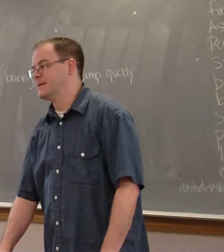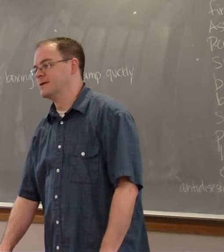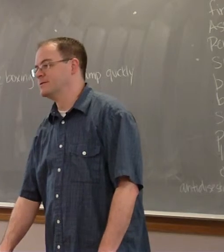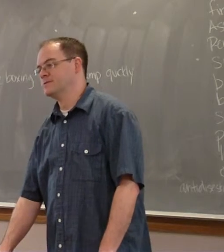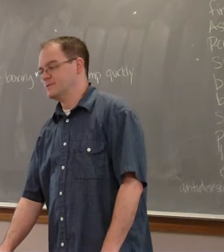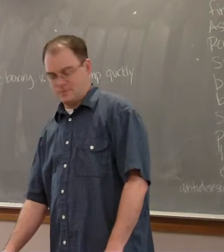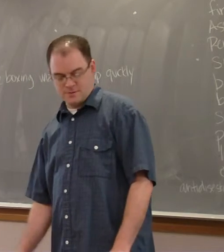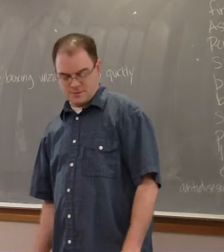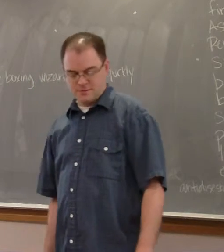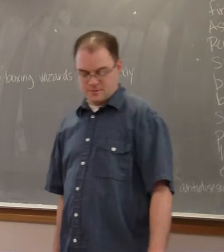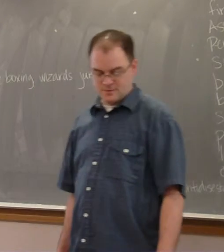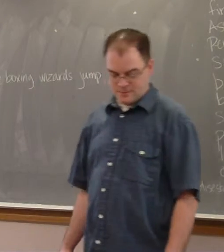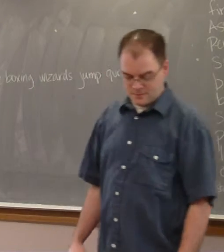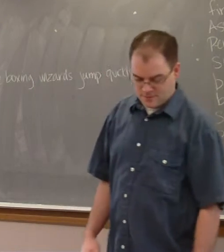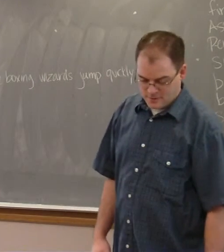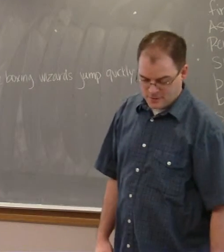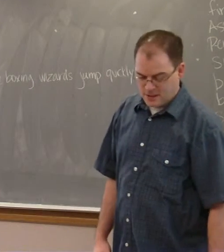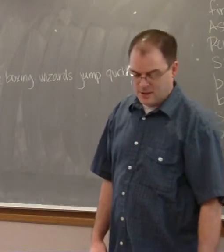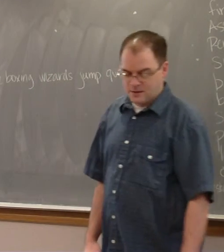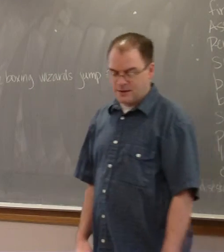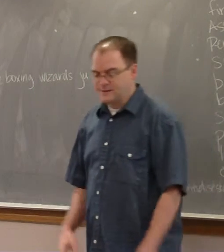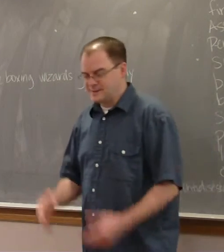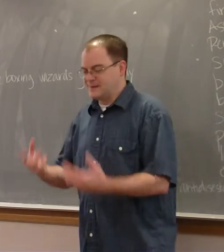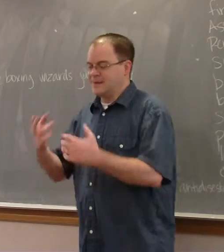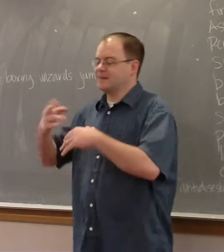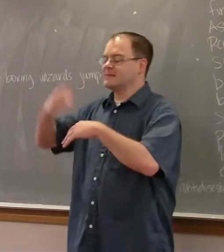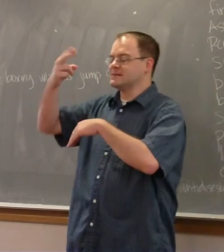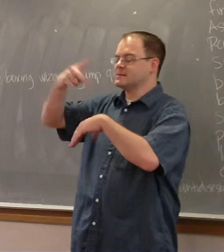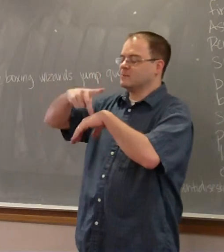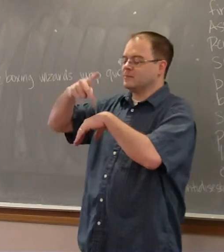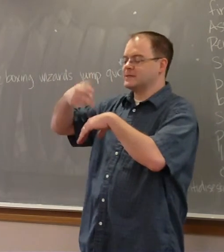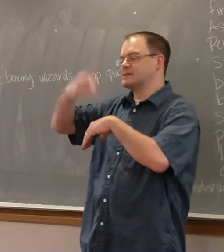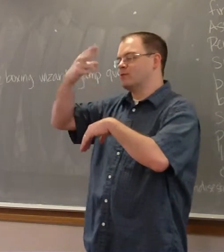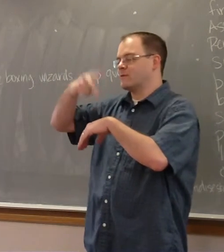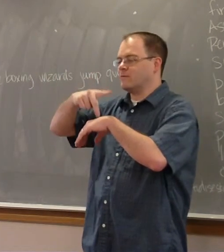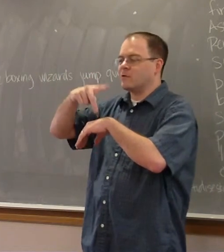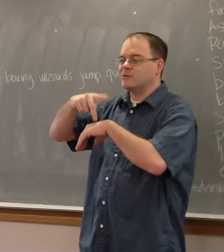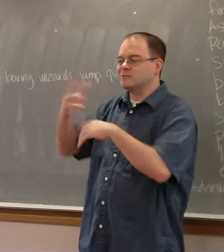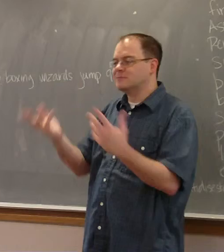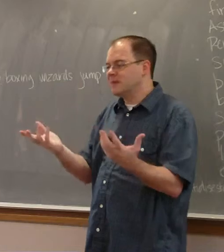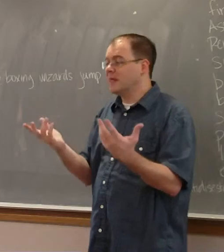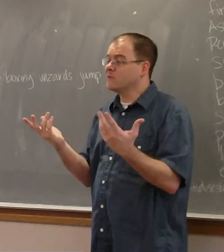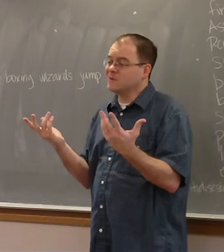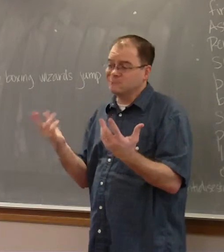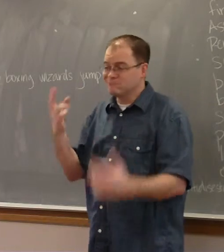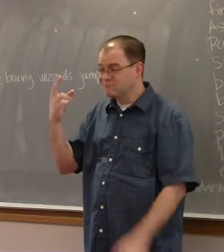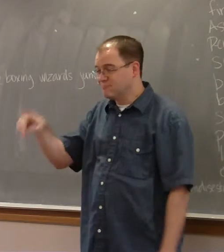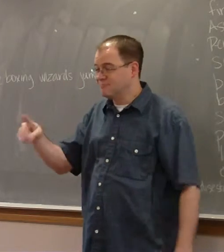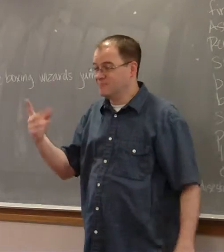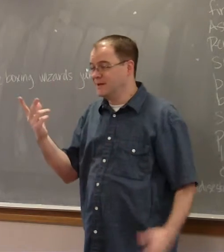matter. Okay. It's this is more formal than the other one,